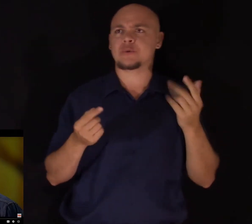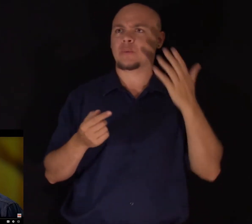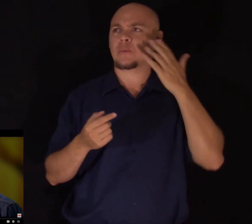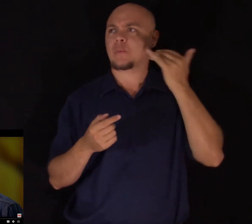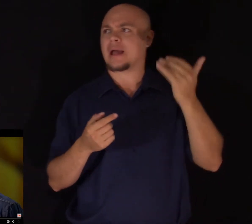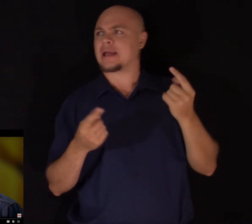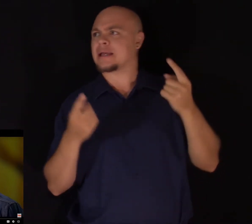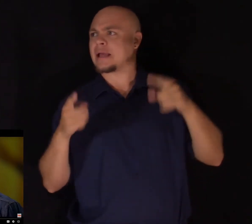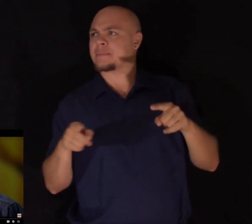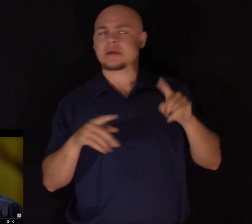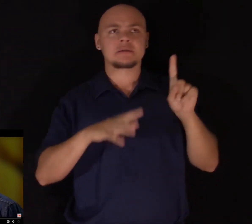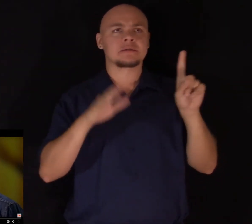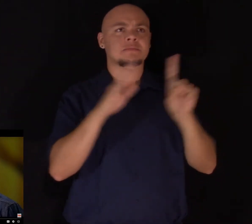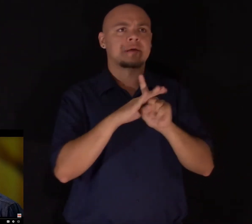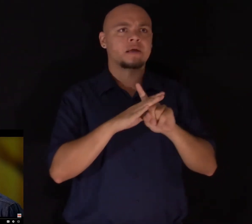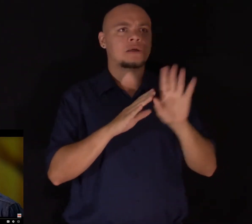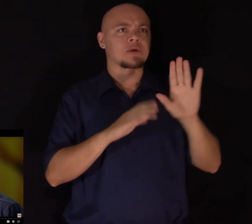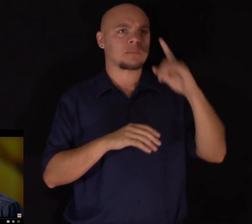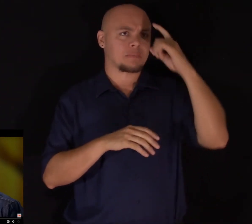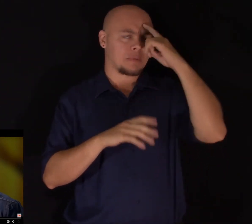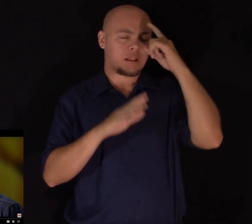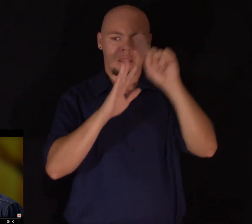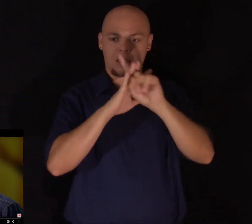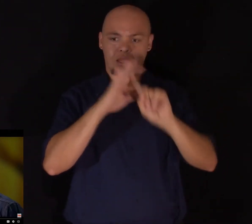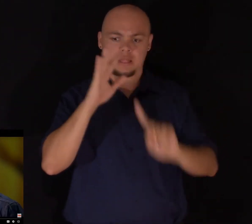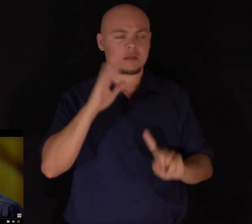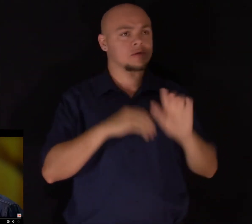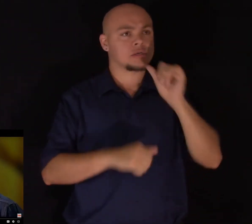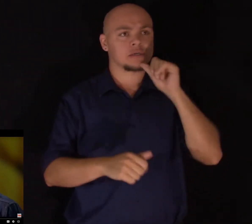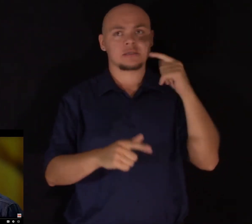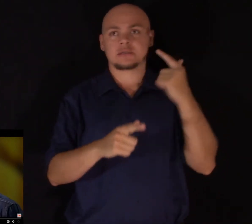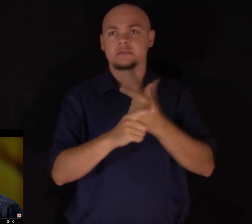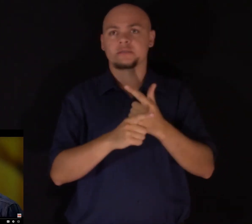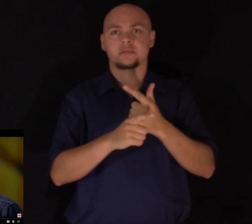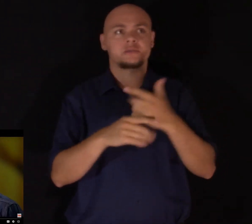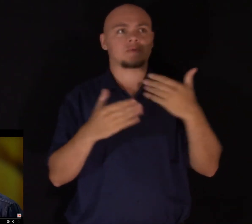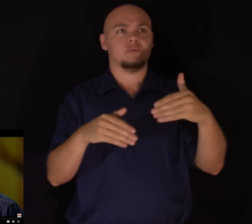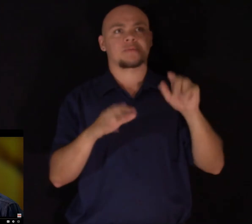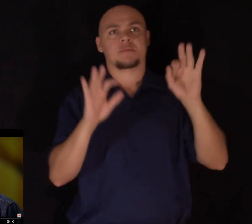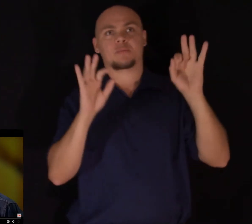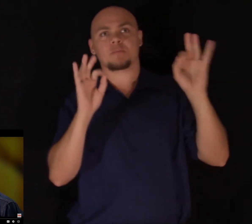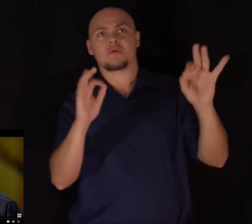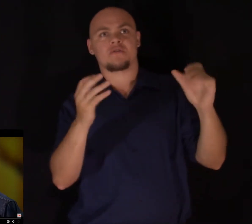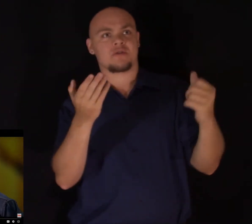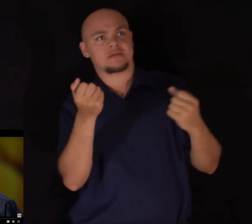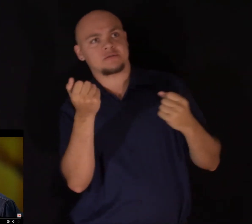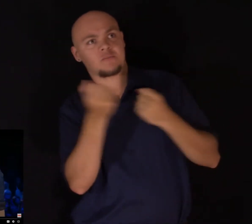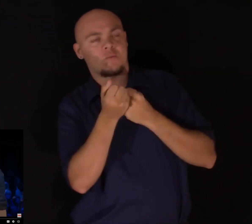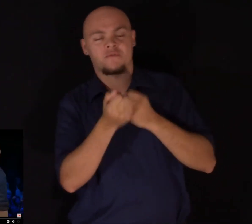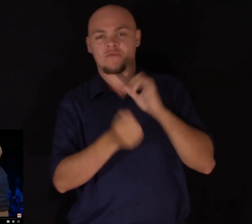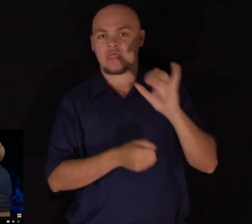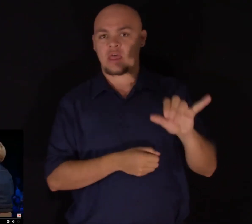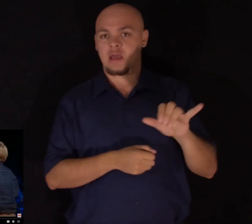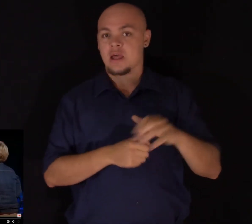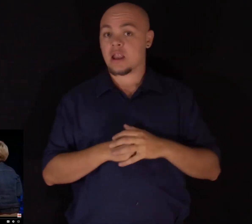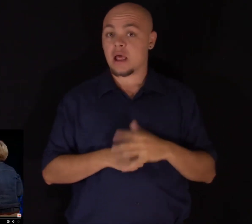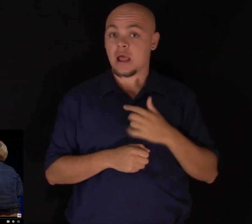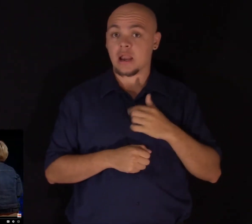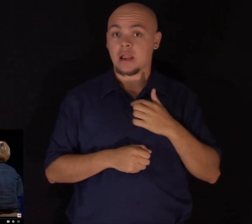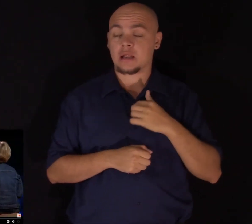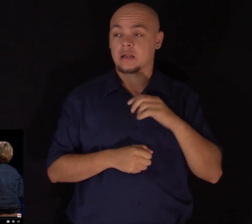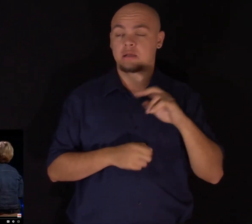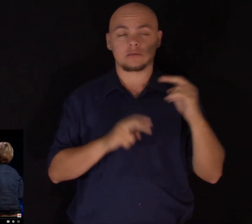up? Have you lost your mind? Your sisters would be perfect for this." So I looked back up, and she